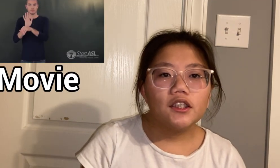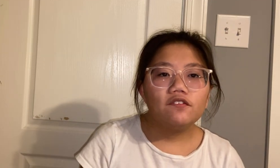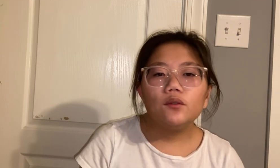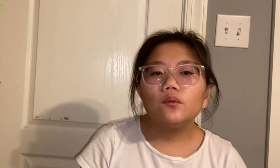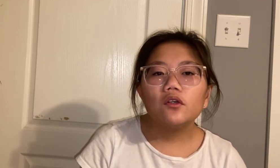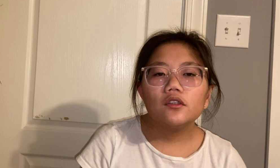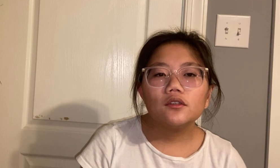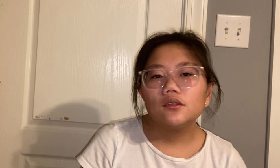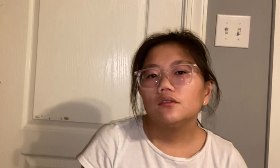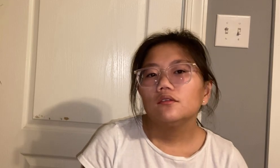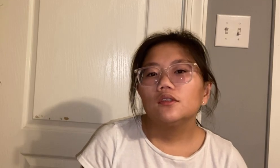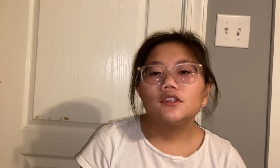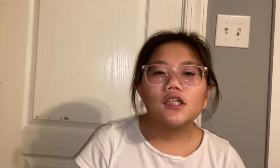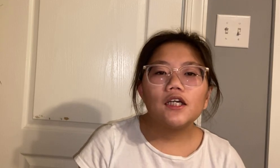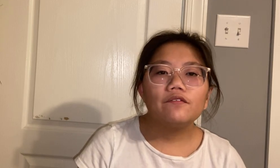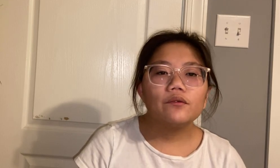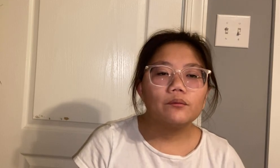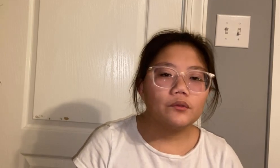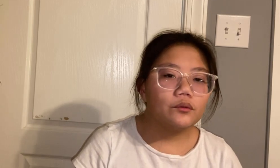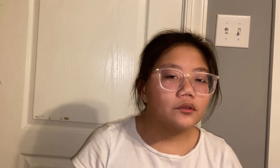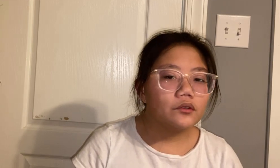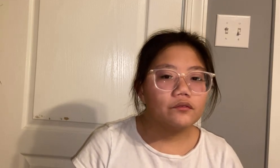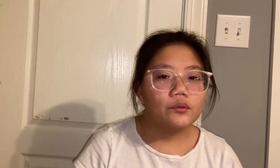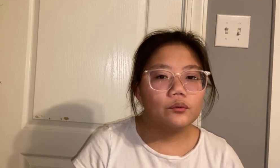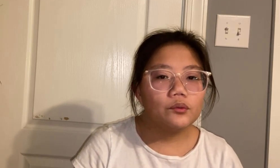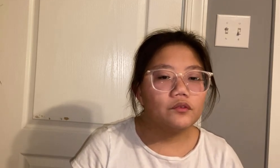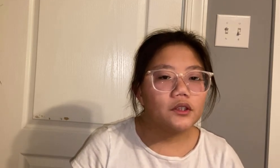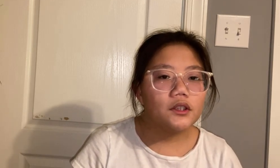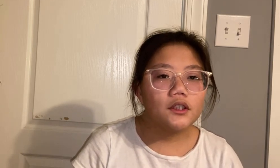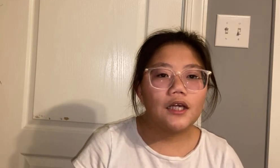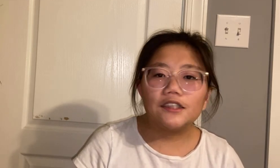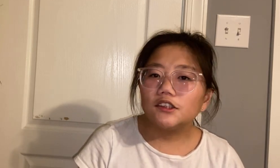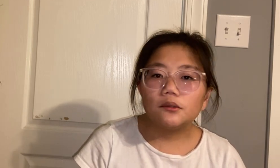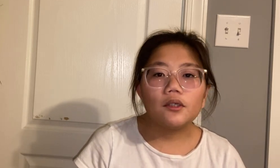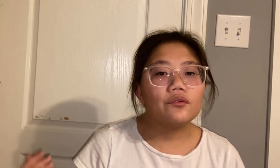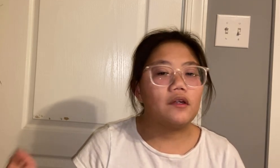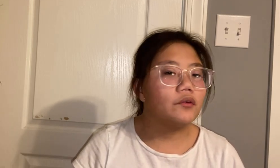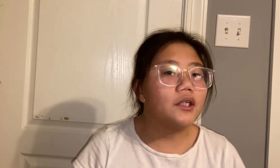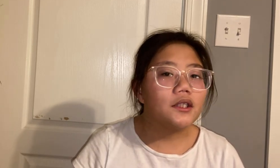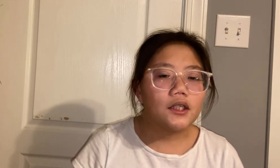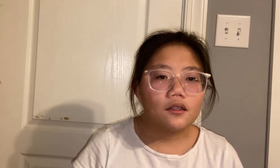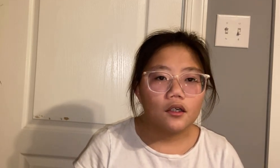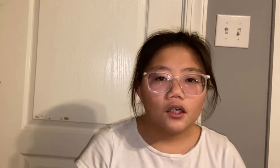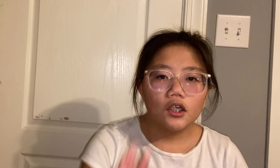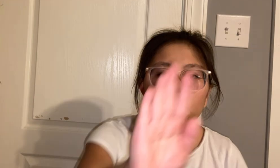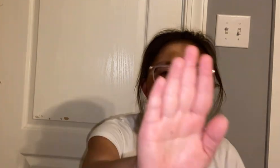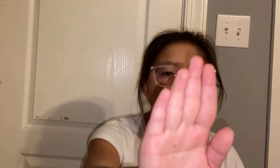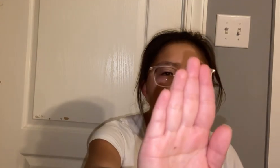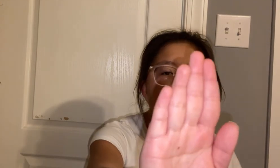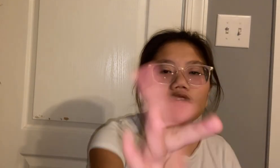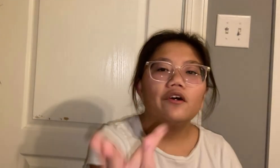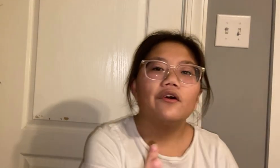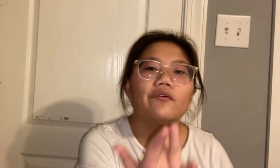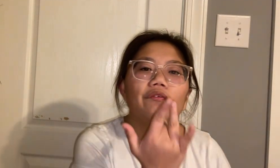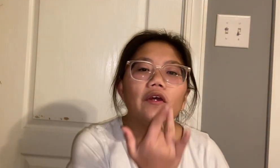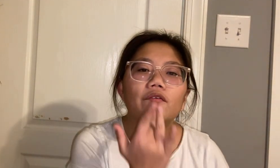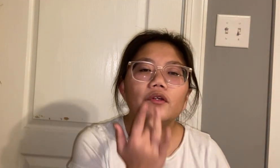if you learn a sign from you could learn food movie anything asking somebody their favorite anything your favorite